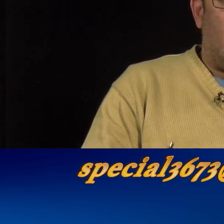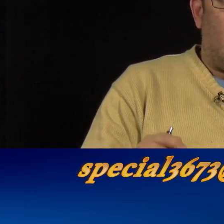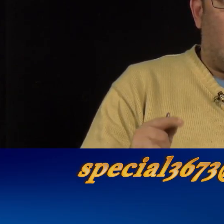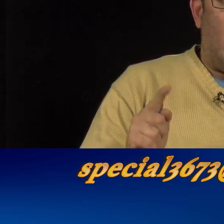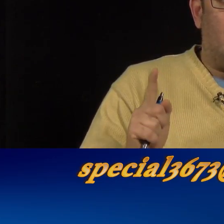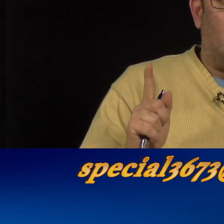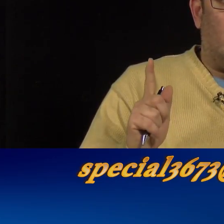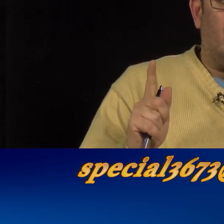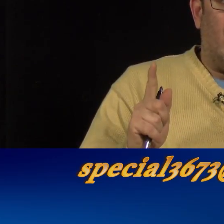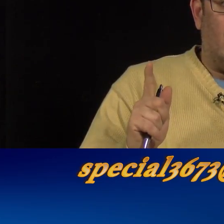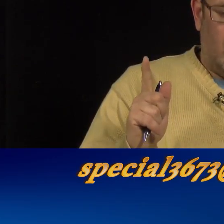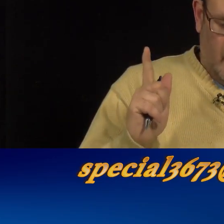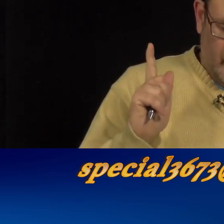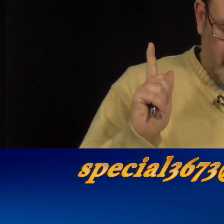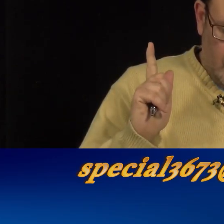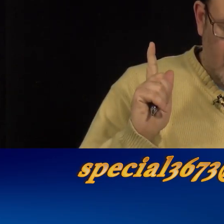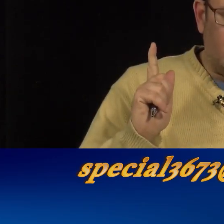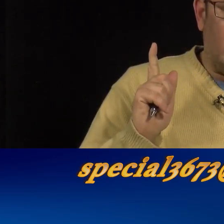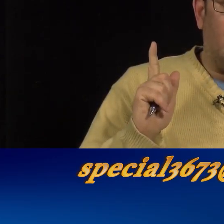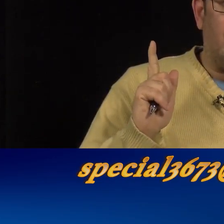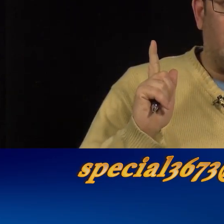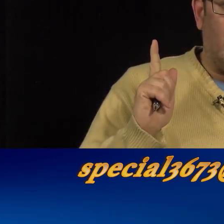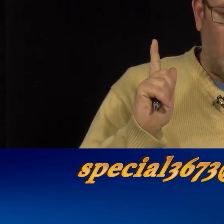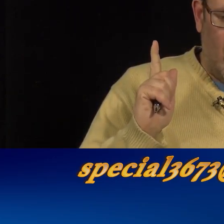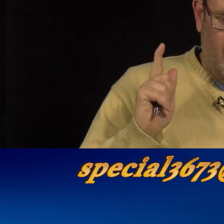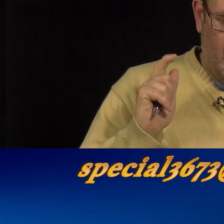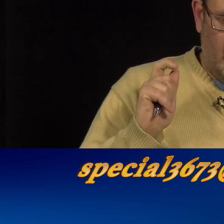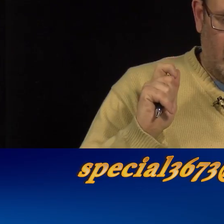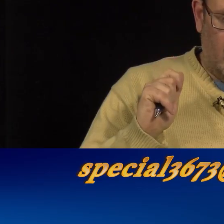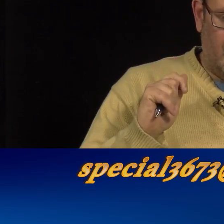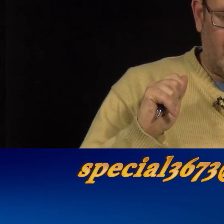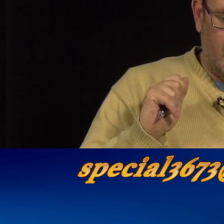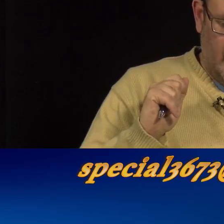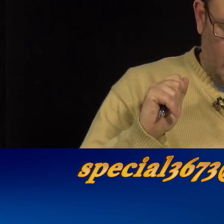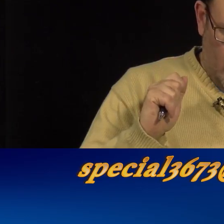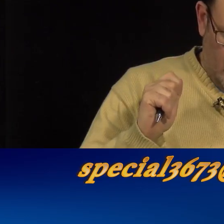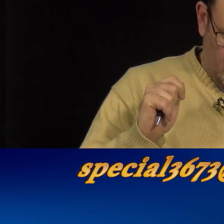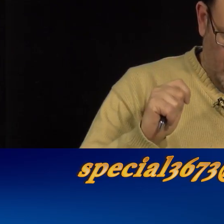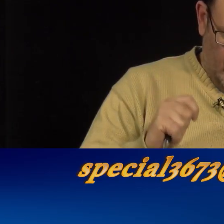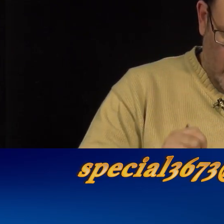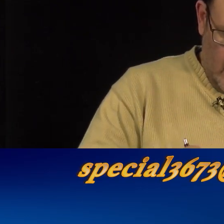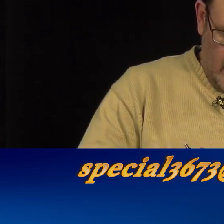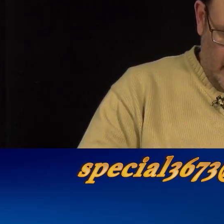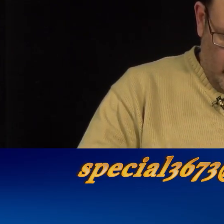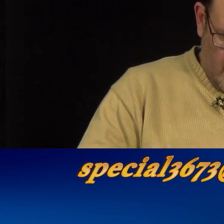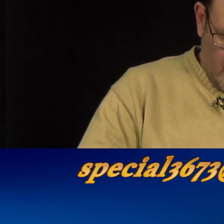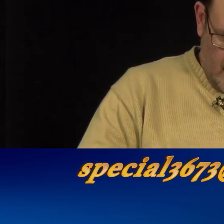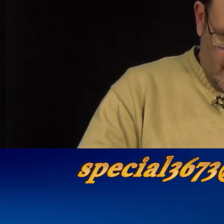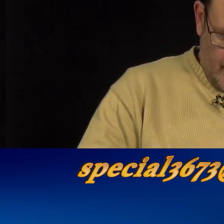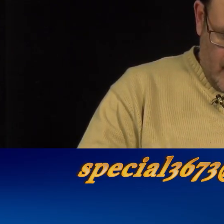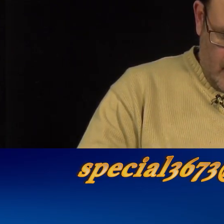Well, that puts an end to this edition, the second part of Disability Awareness Day at the State House.